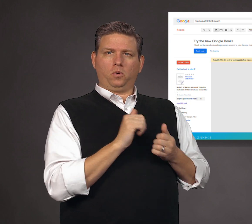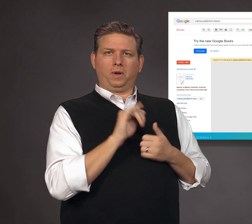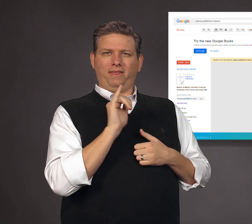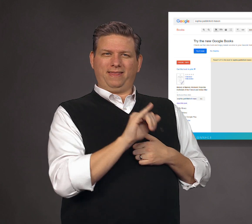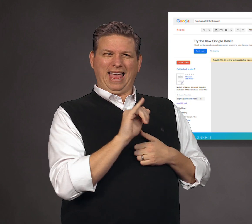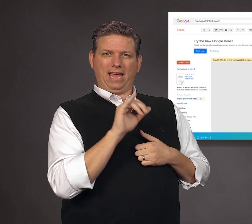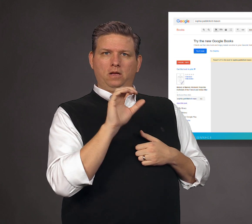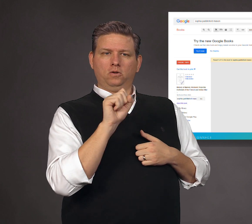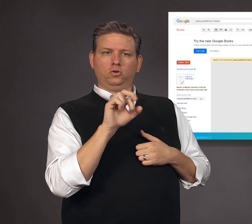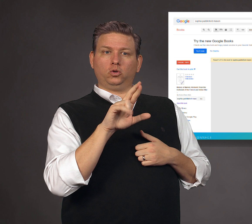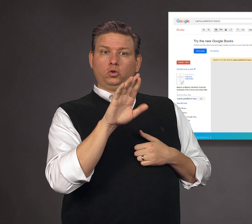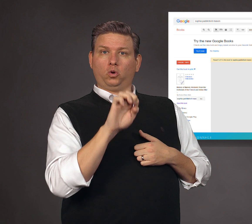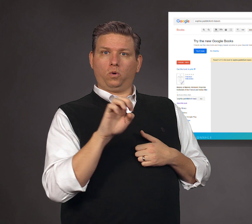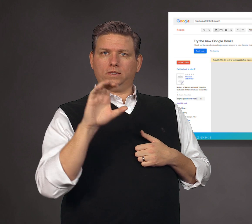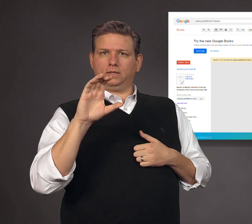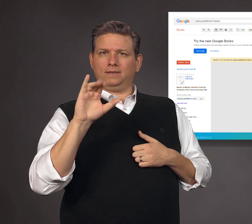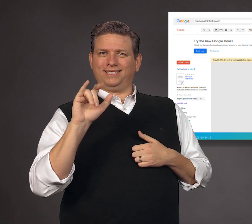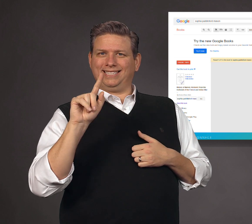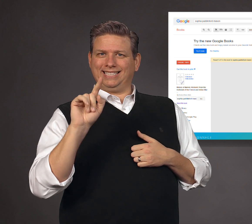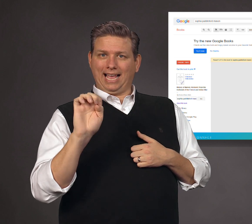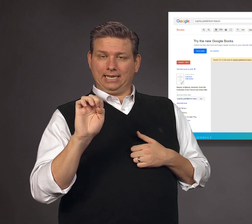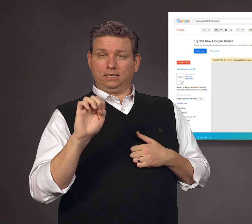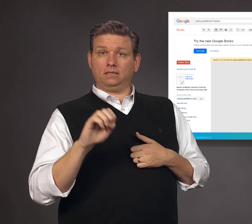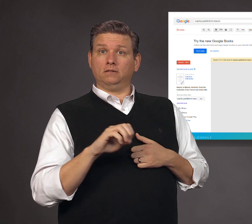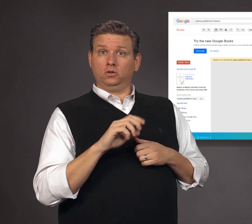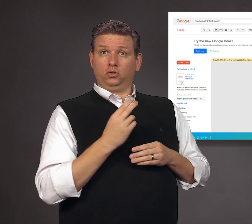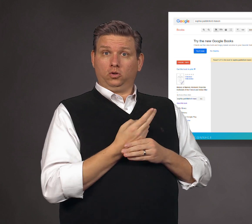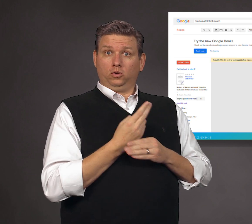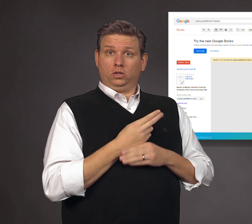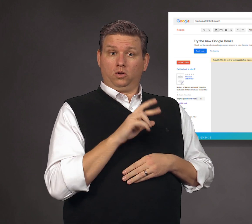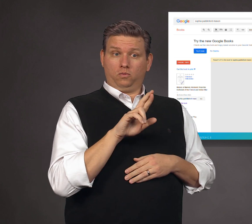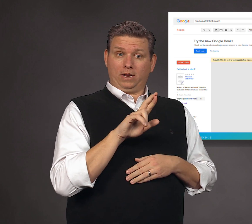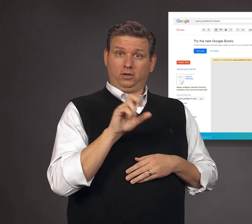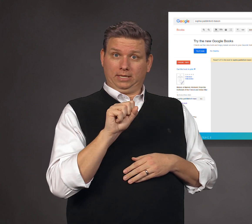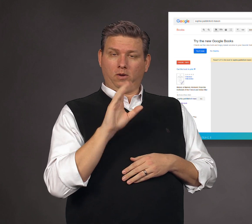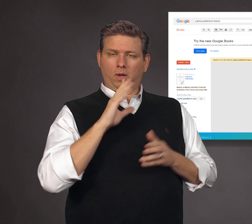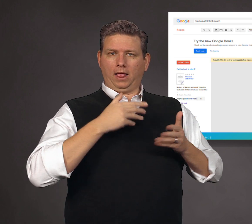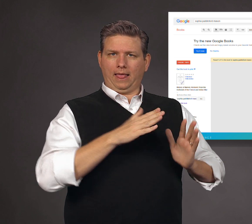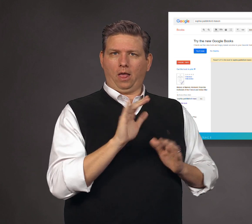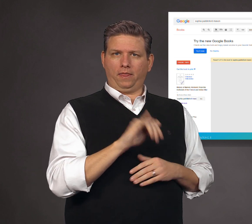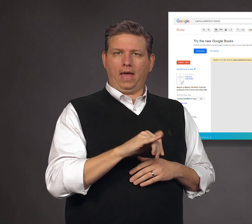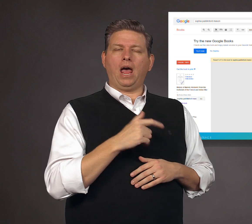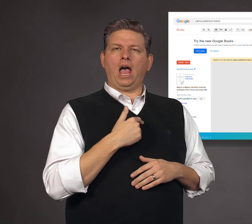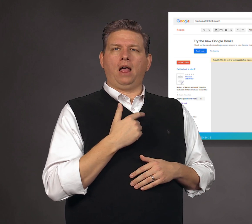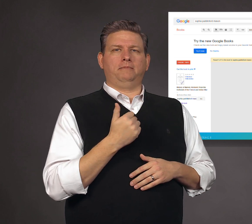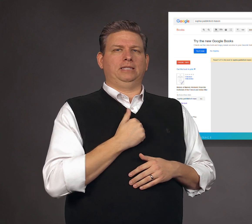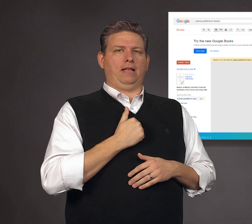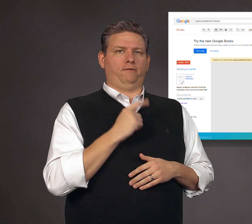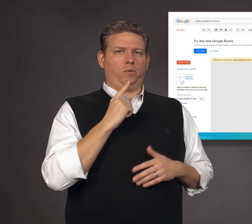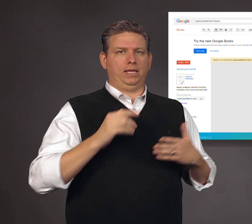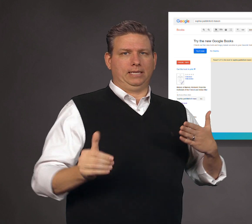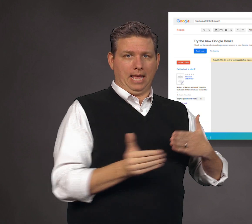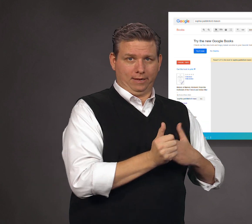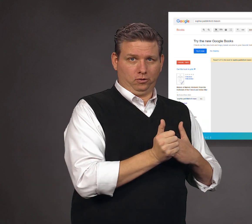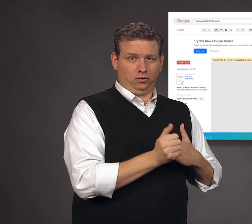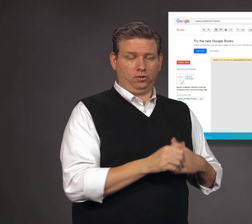citation. Using RecordSeek won't allow me to do that, so I will manually attach the record.